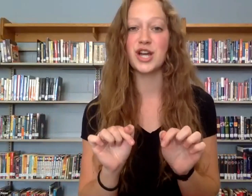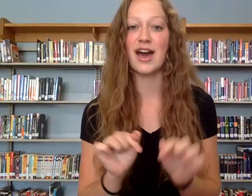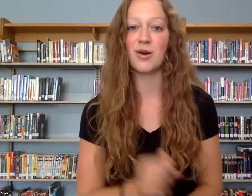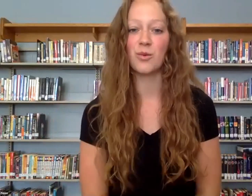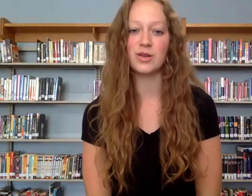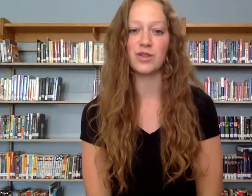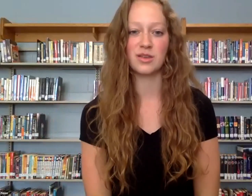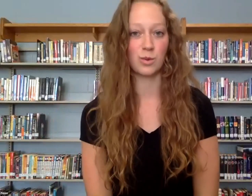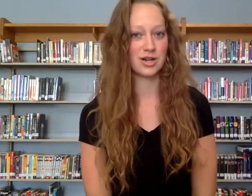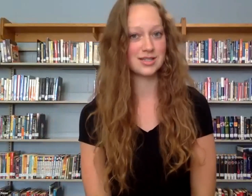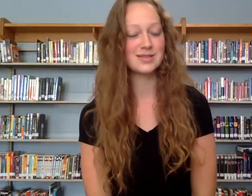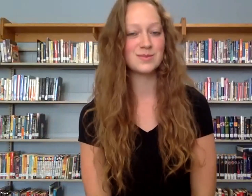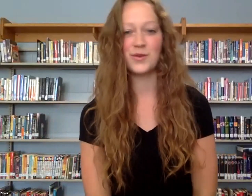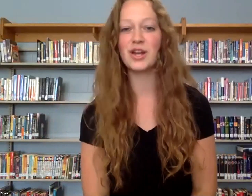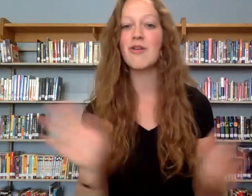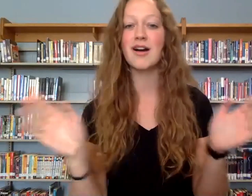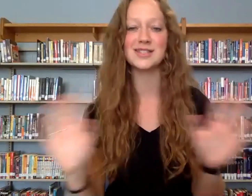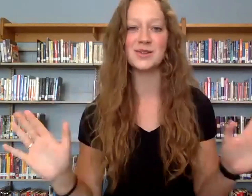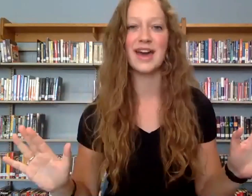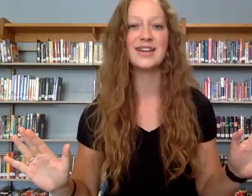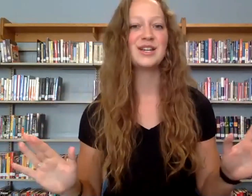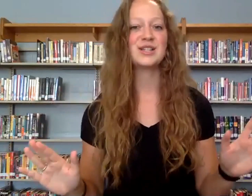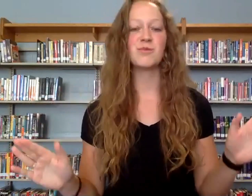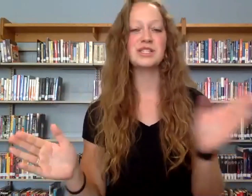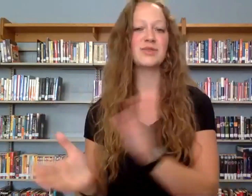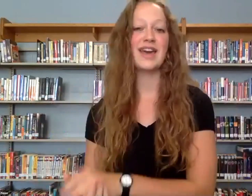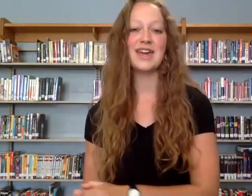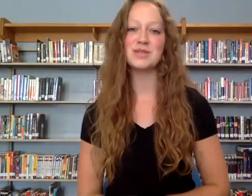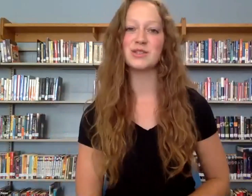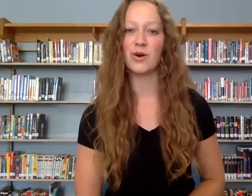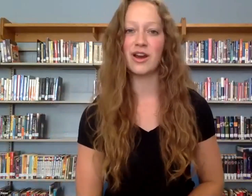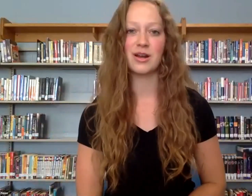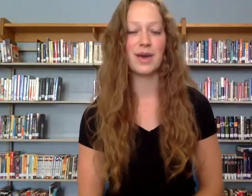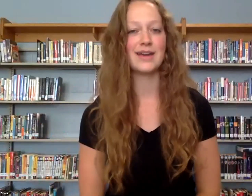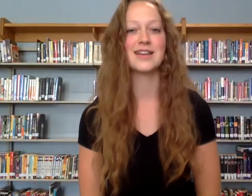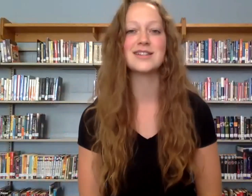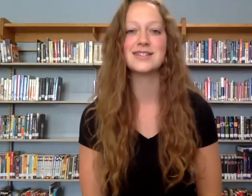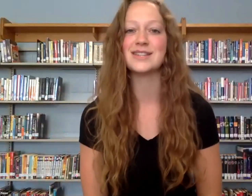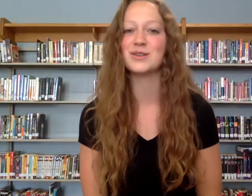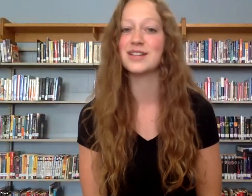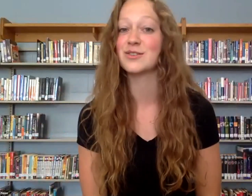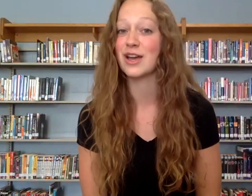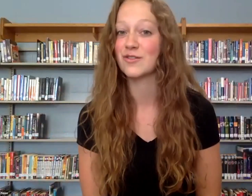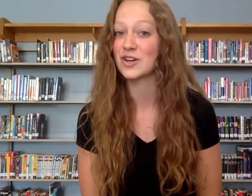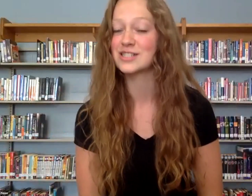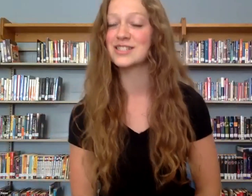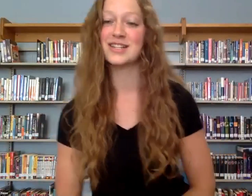chat what you think the word is. If you get it wrong, that's okay. So Miss Renee and Miss Lori are going to pay attention to see who gets it right first.